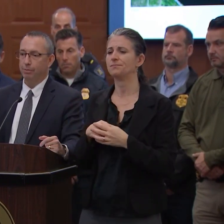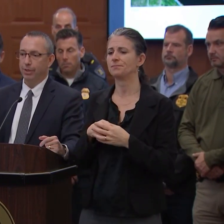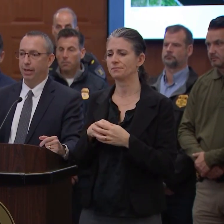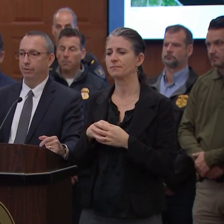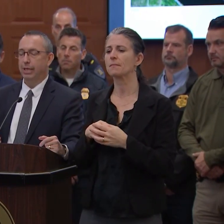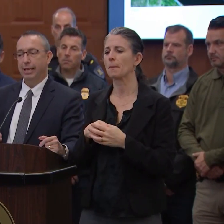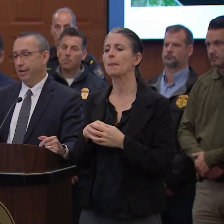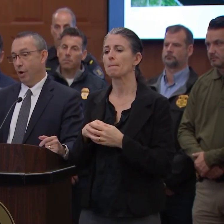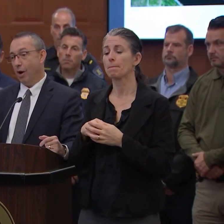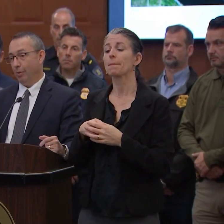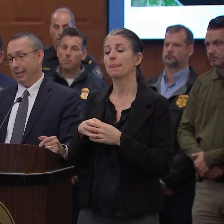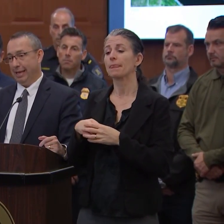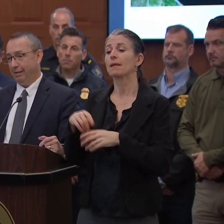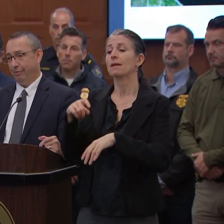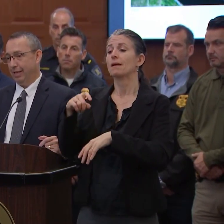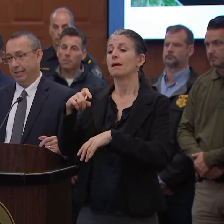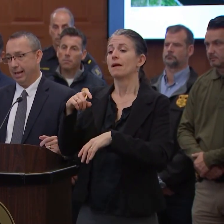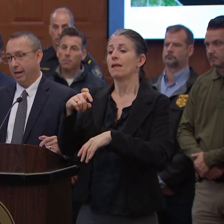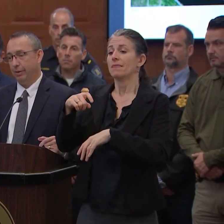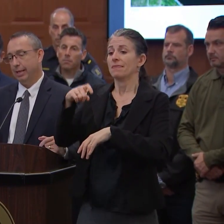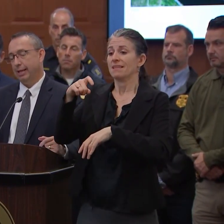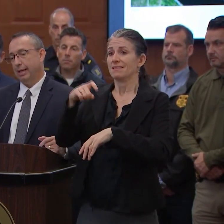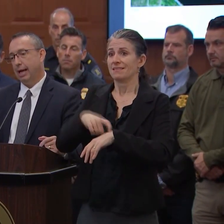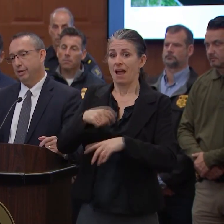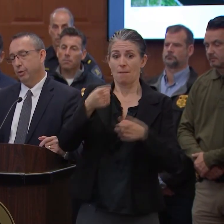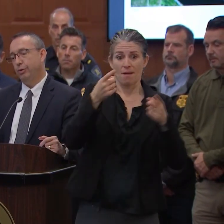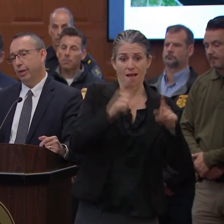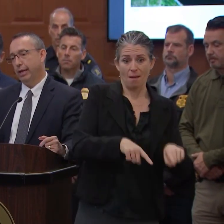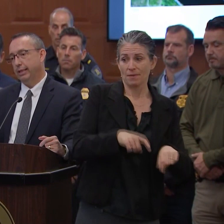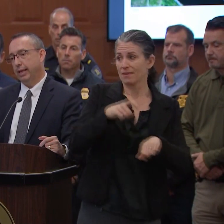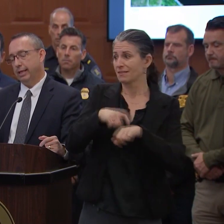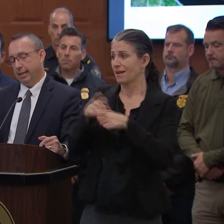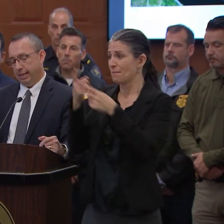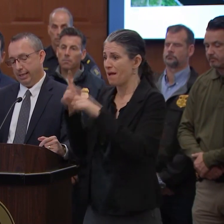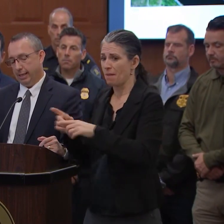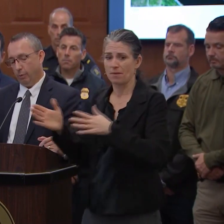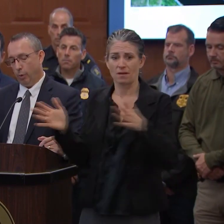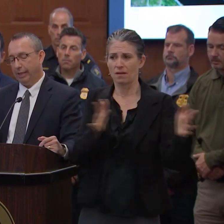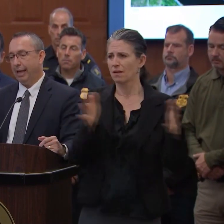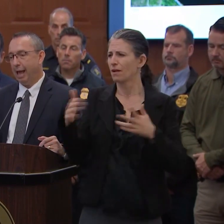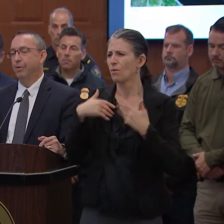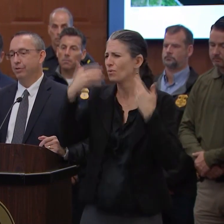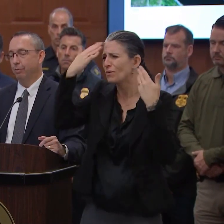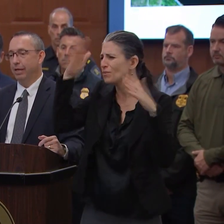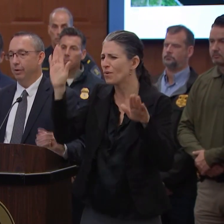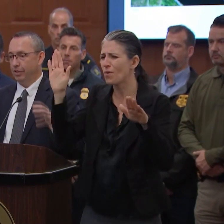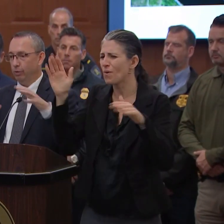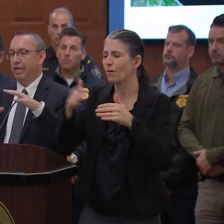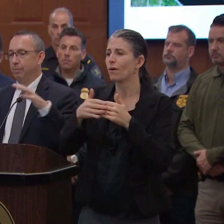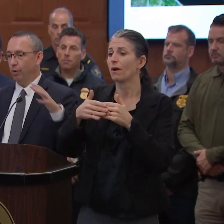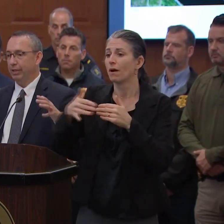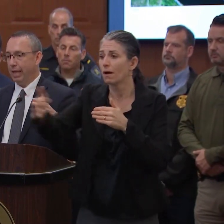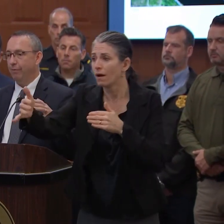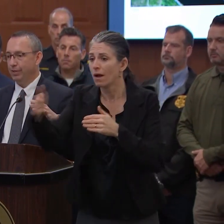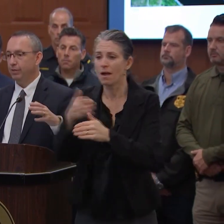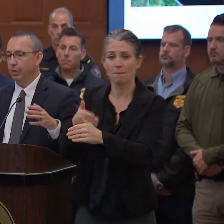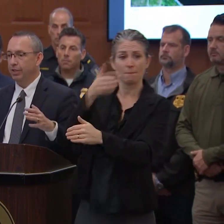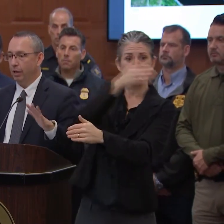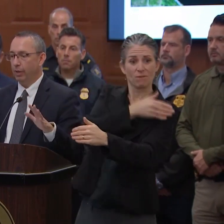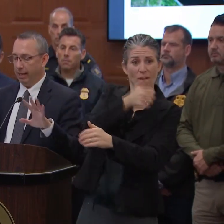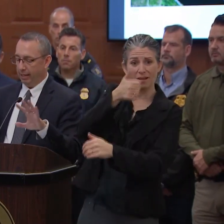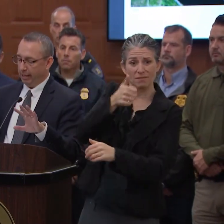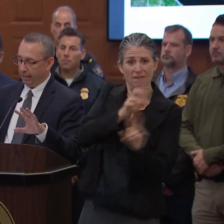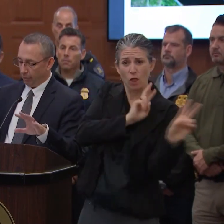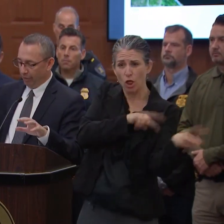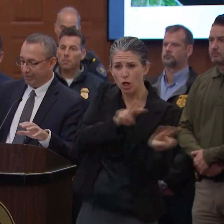crimes themselves. And no, I really can't flesh that out. I do think that what happens from here is those neighborhood canvases, and we